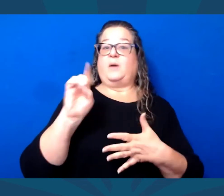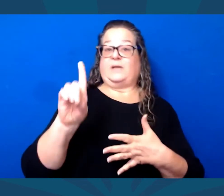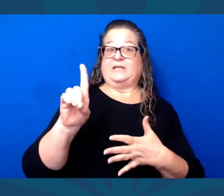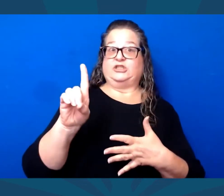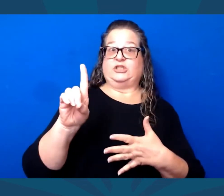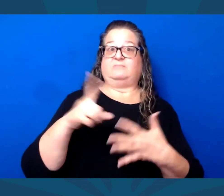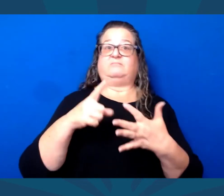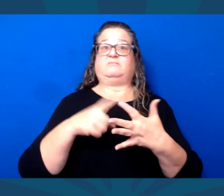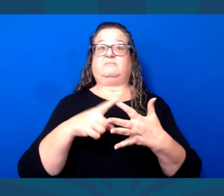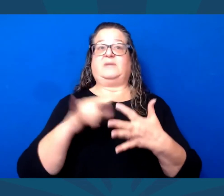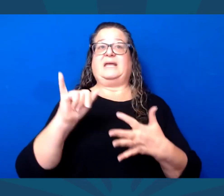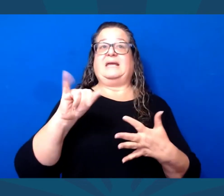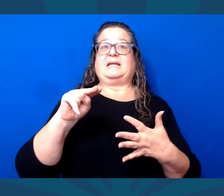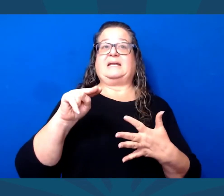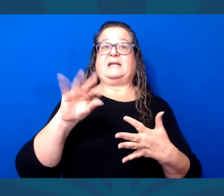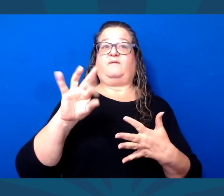Shams' priorities are